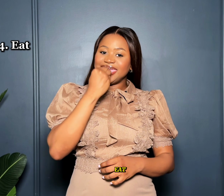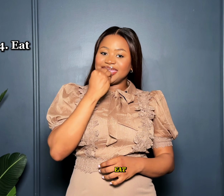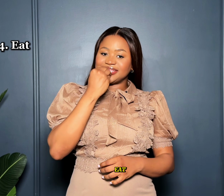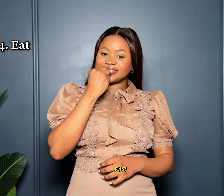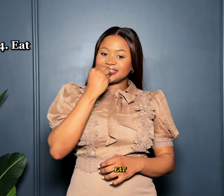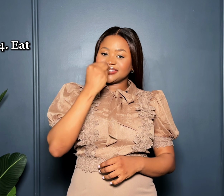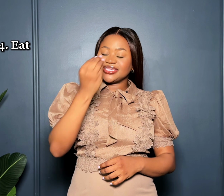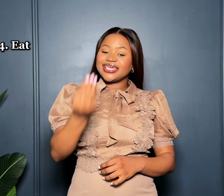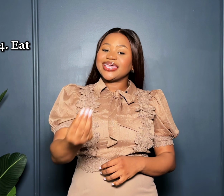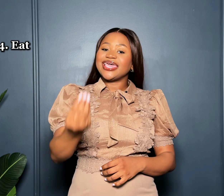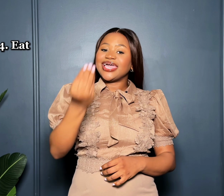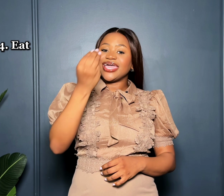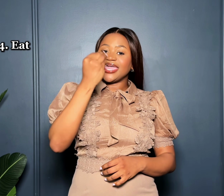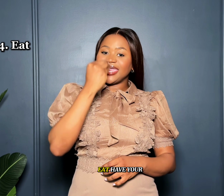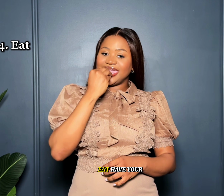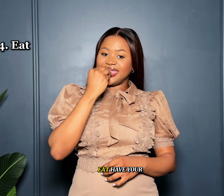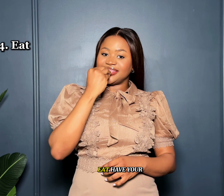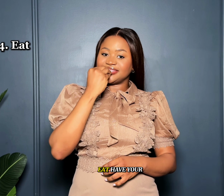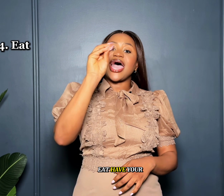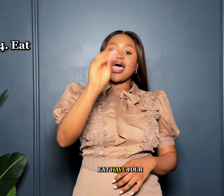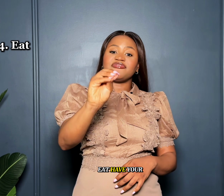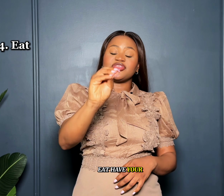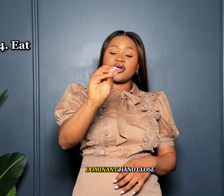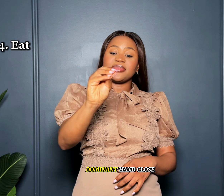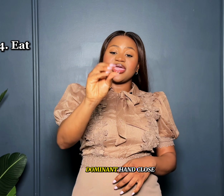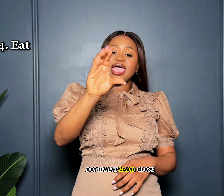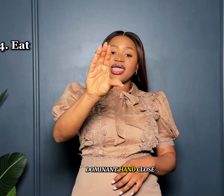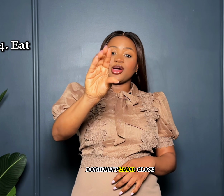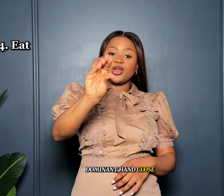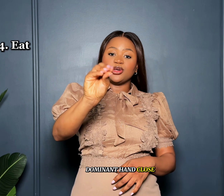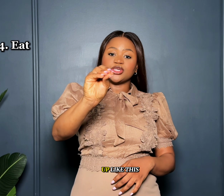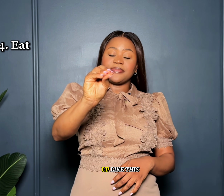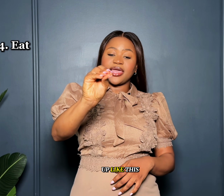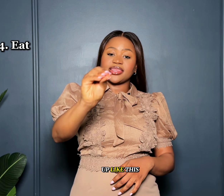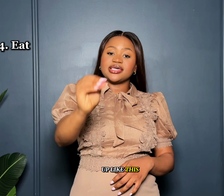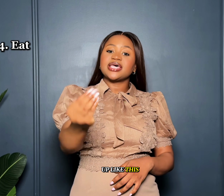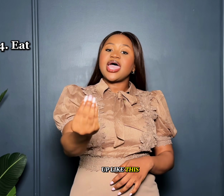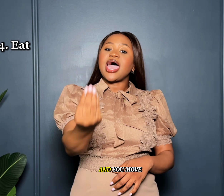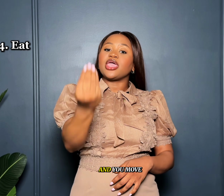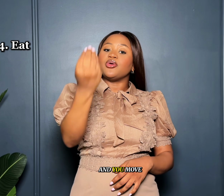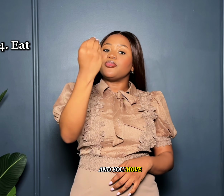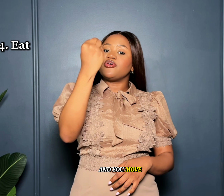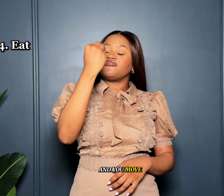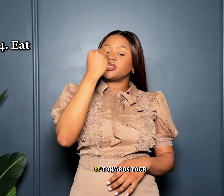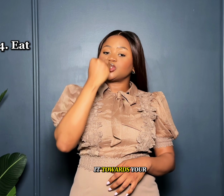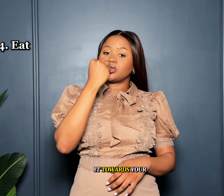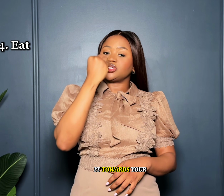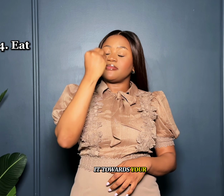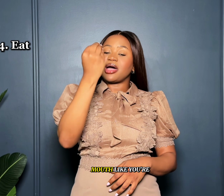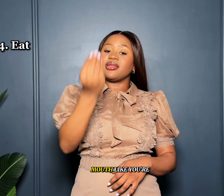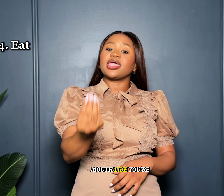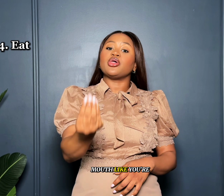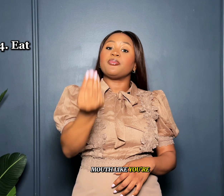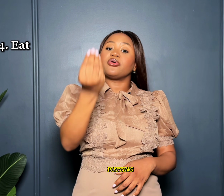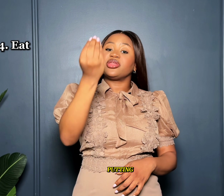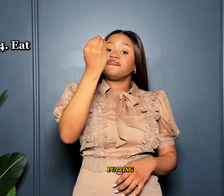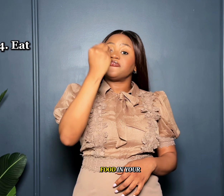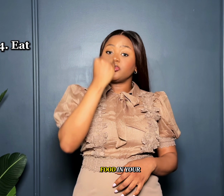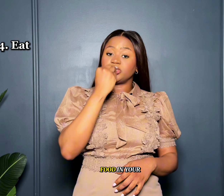Eat. Eat. Have your dominant hand close up like this, and you move it towards your mouth like you're putting food in